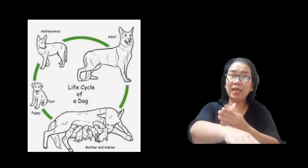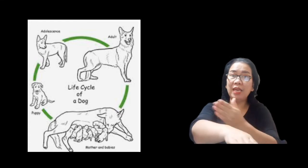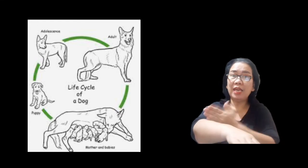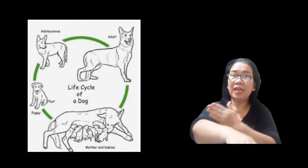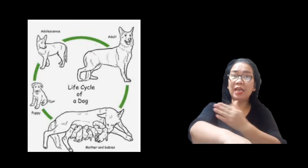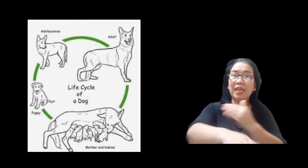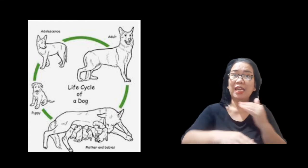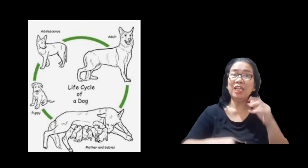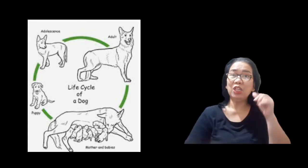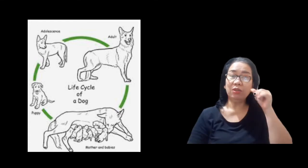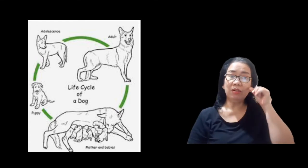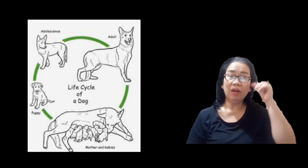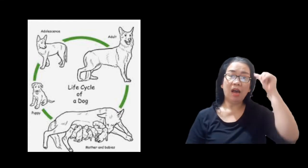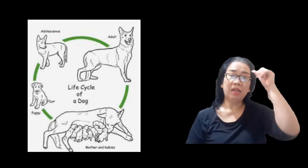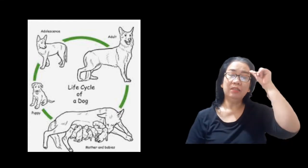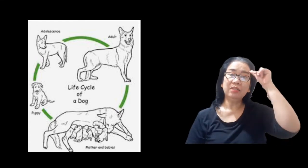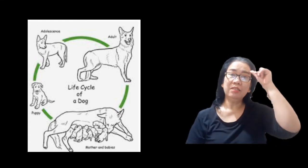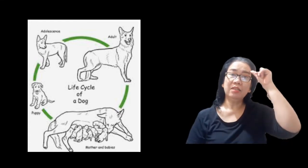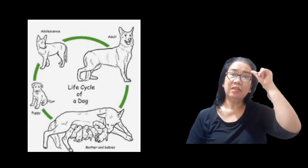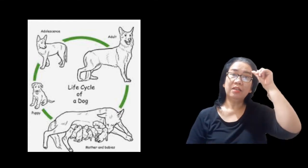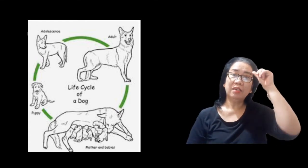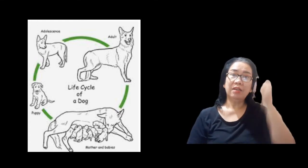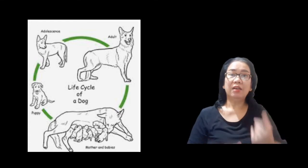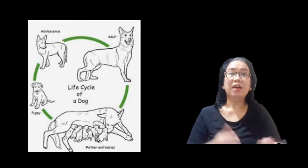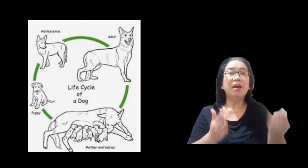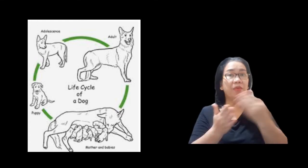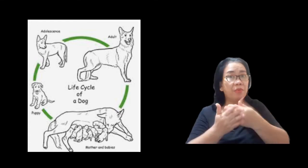developing into adults,